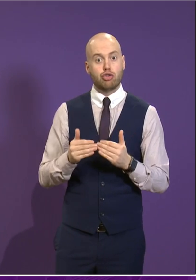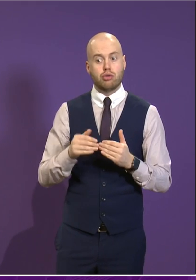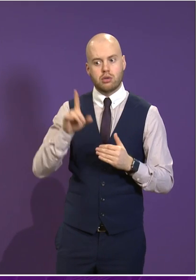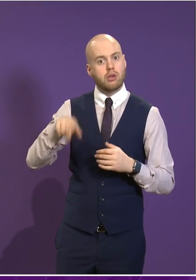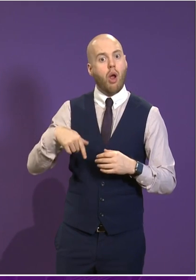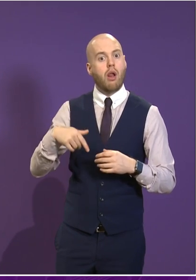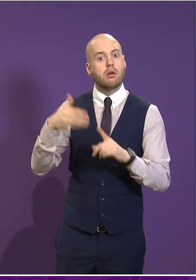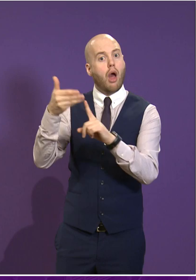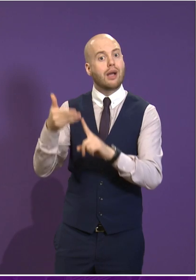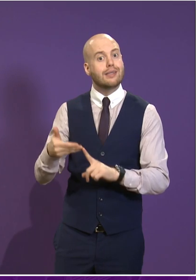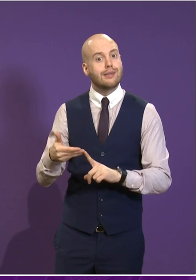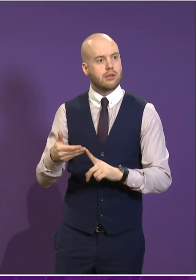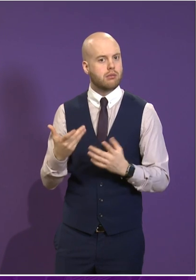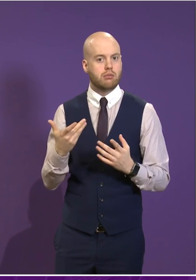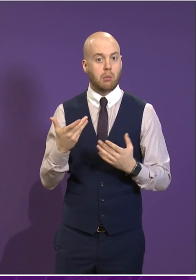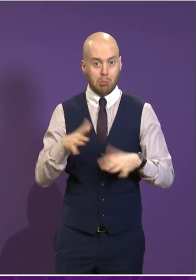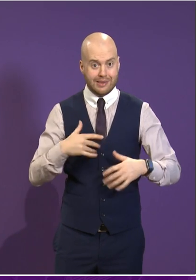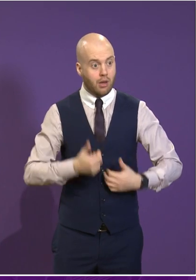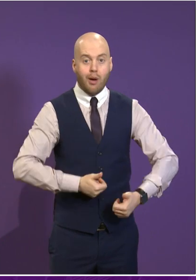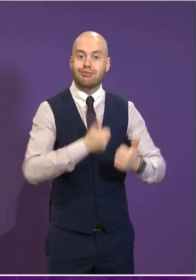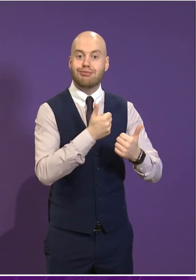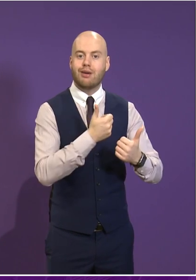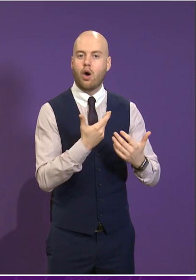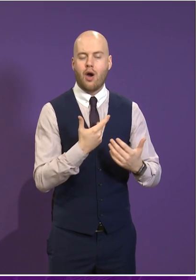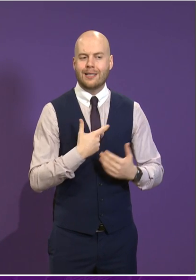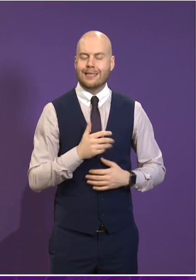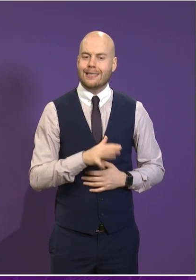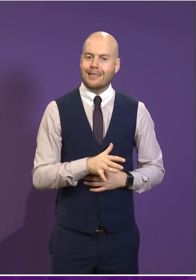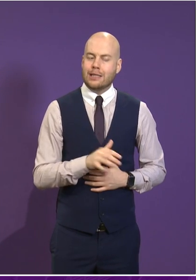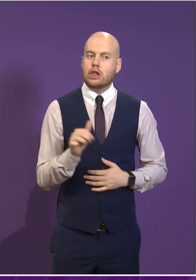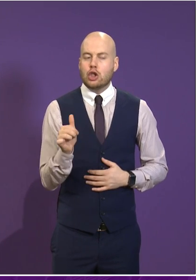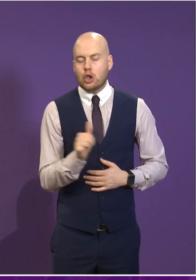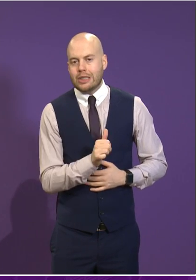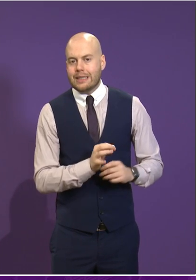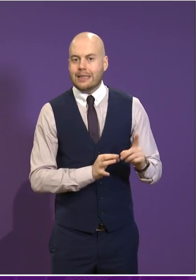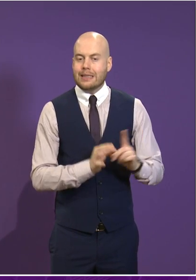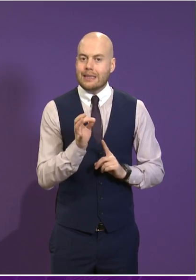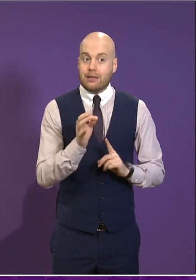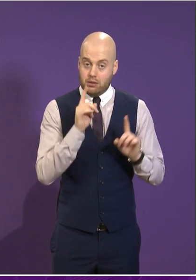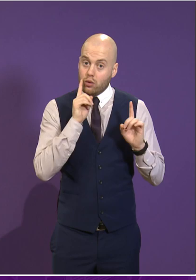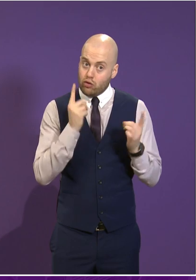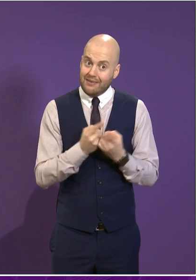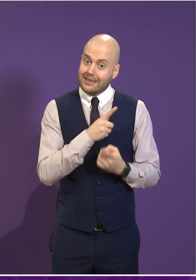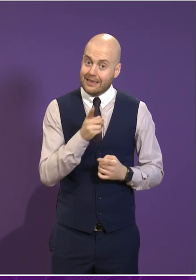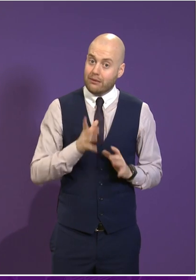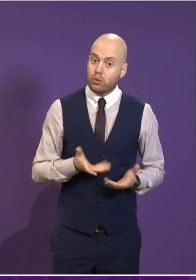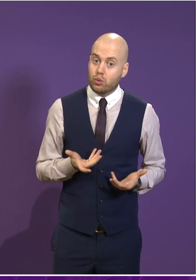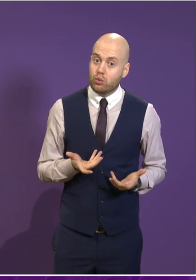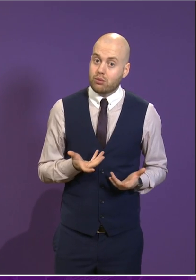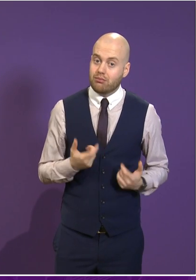on whether it's done well or badly or could have done better. And we then assess